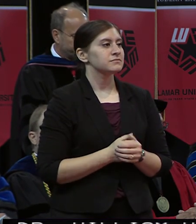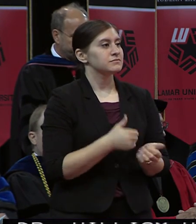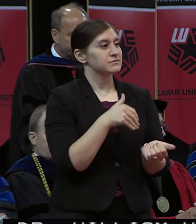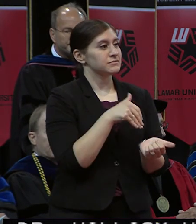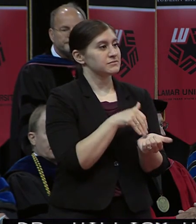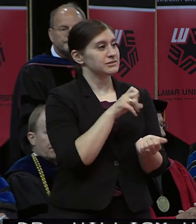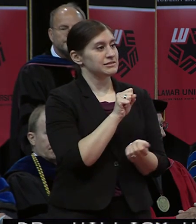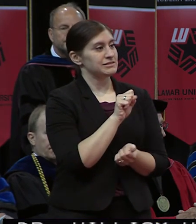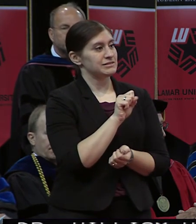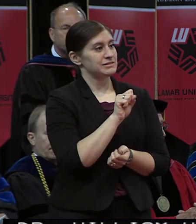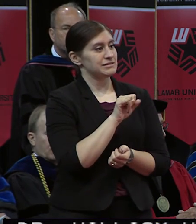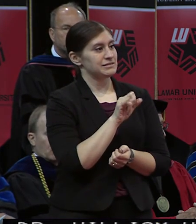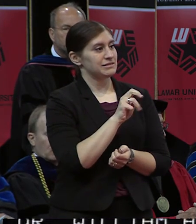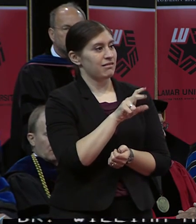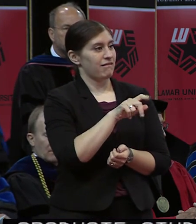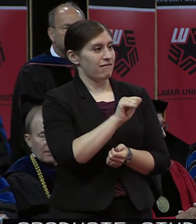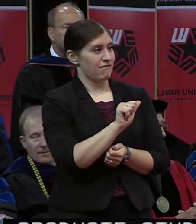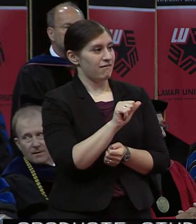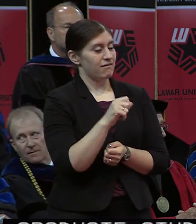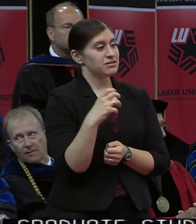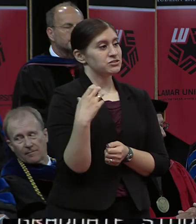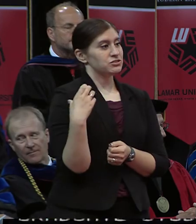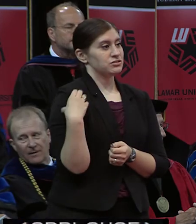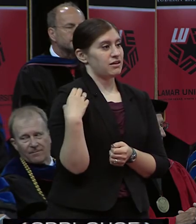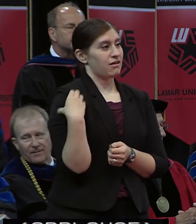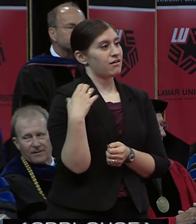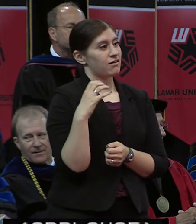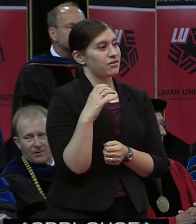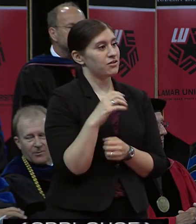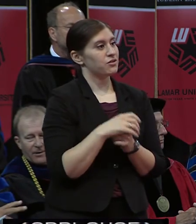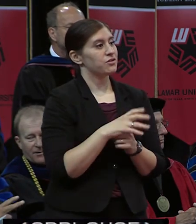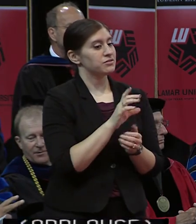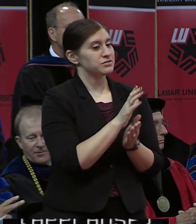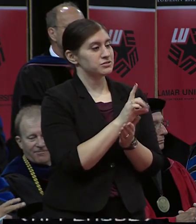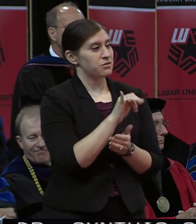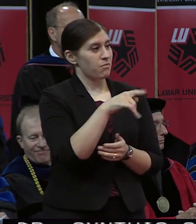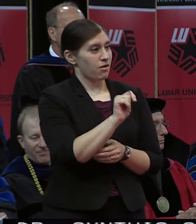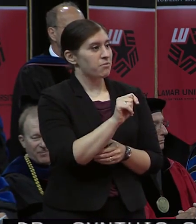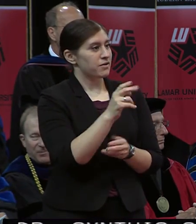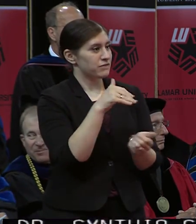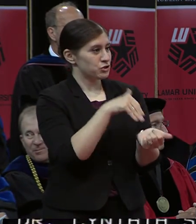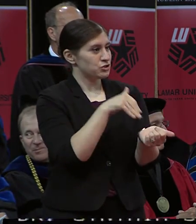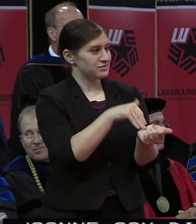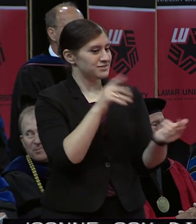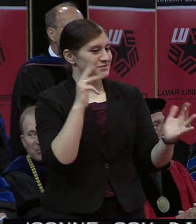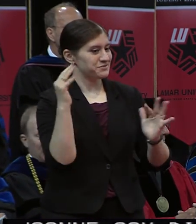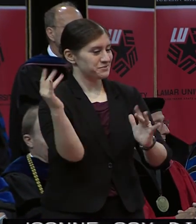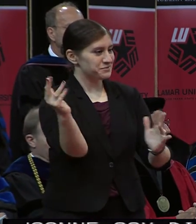Dr. Cynthia Stinson, Chair, Joanne Gay Dishman, Department of Nursing.